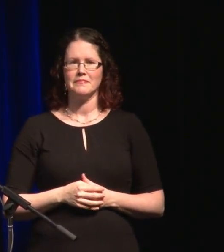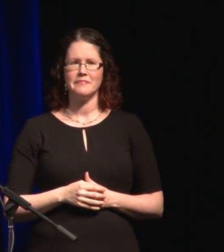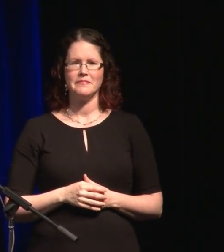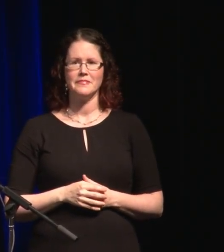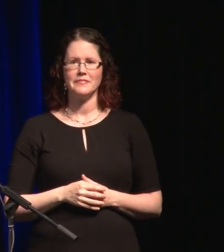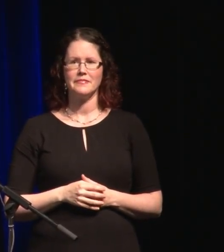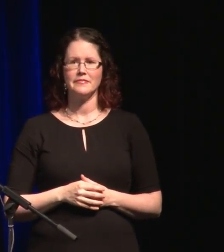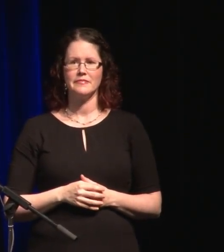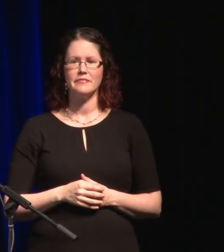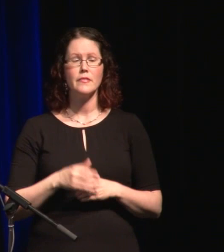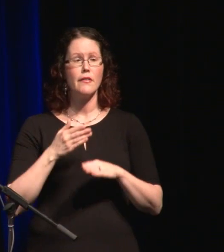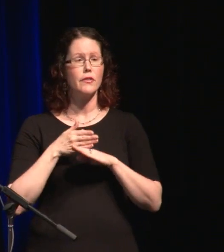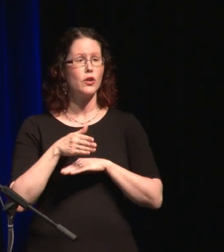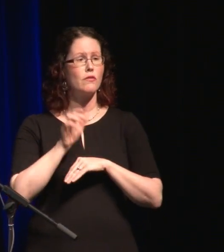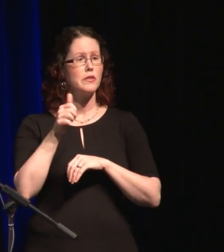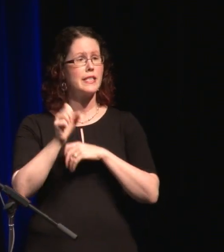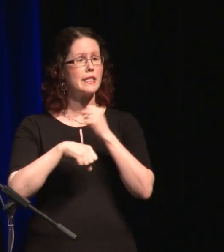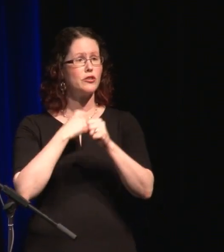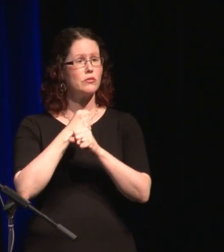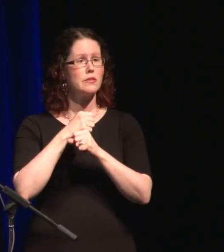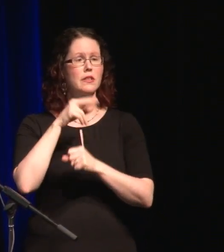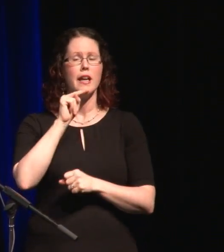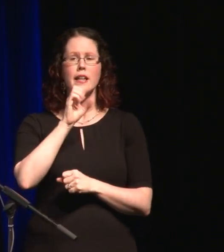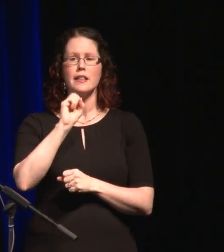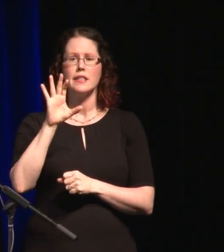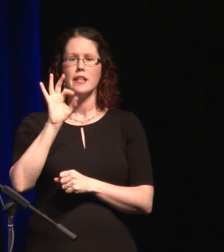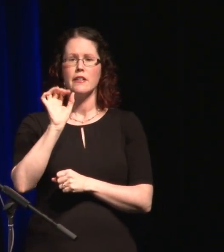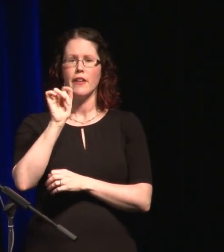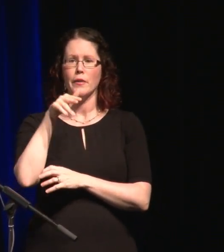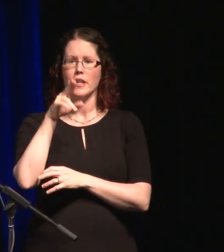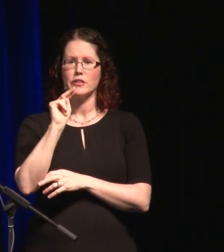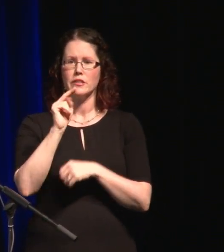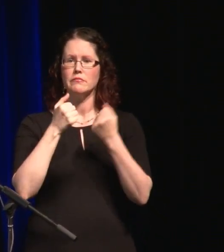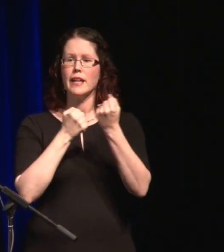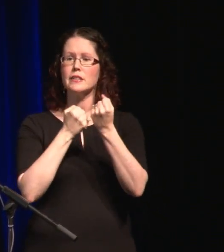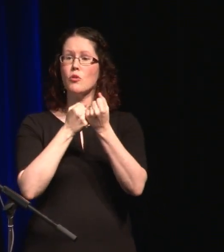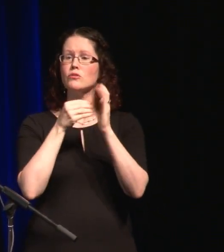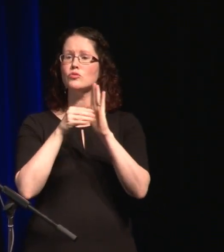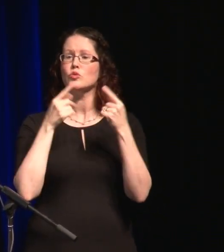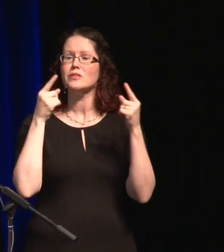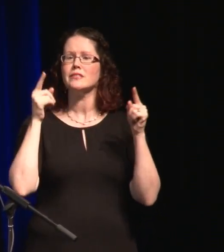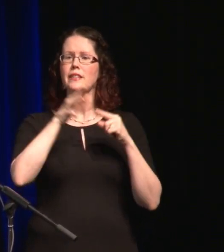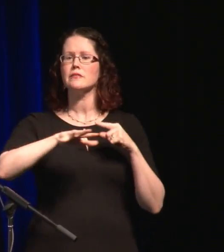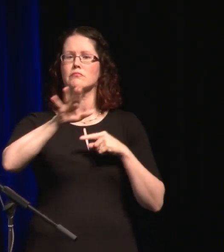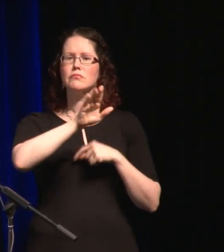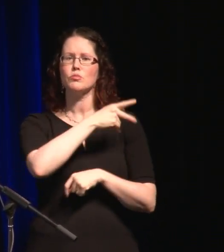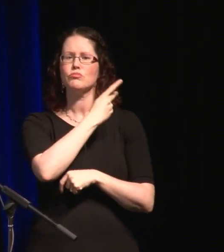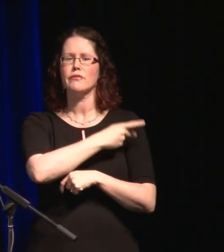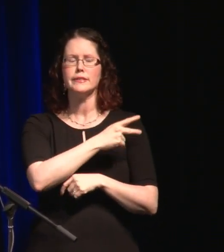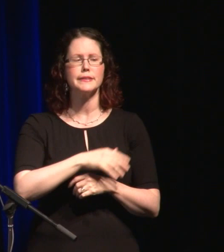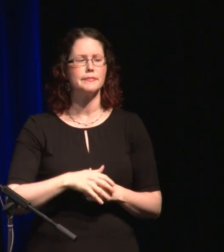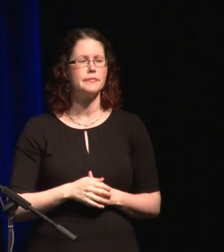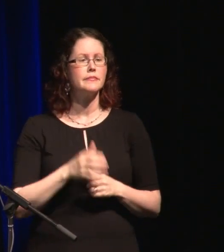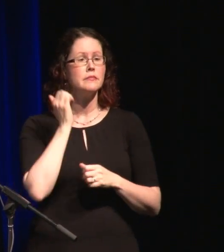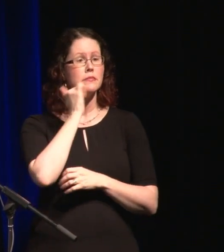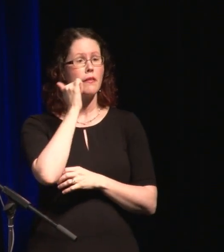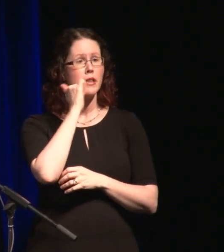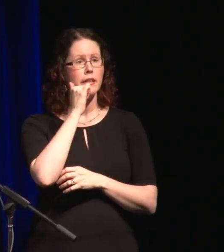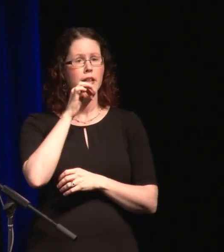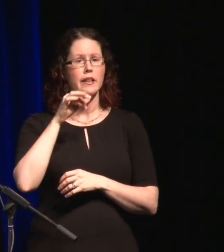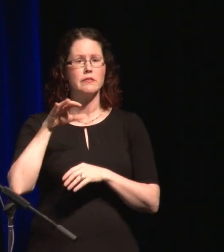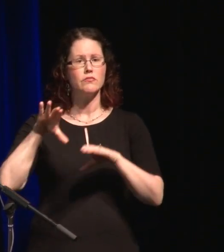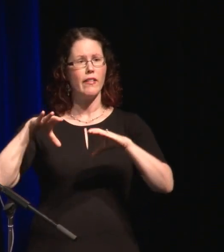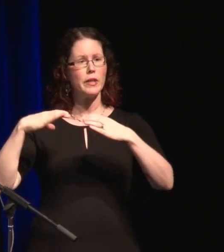For over a decade, NSCC Foundation has supported student success across all 13 campuses. Each day, Foundation focuses